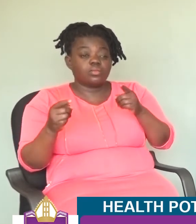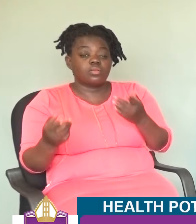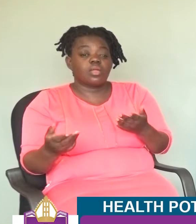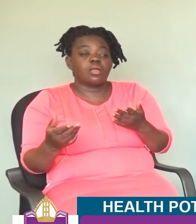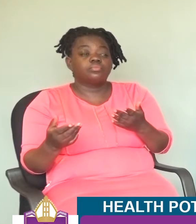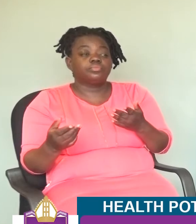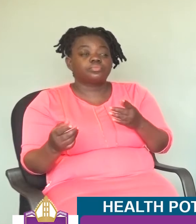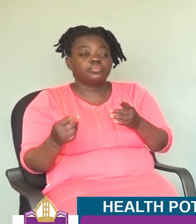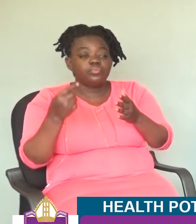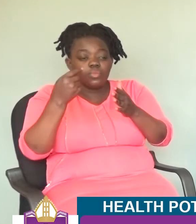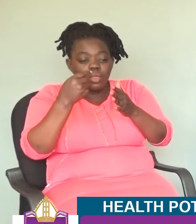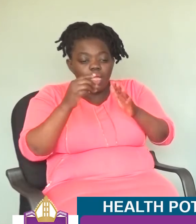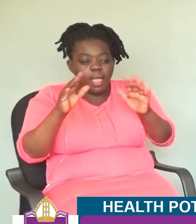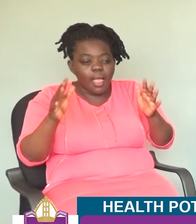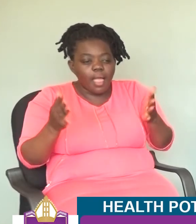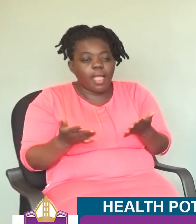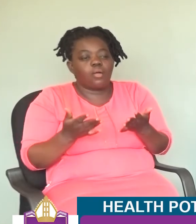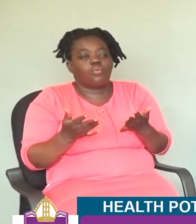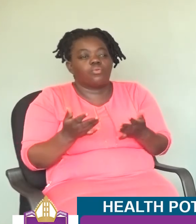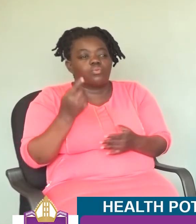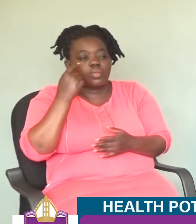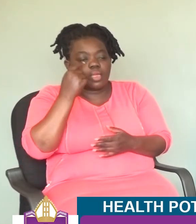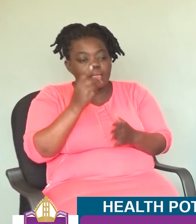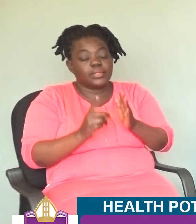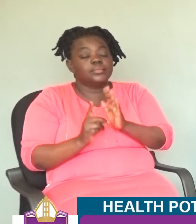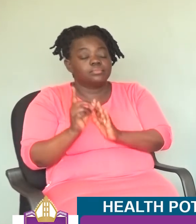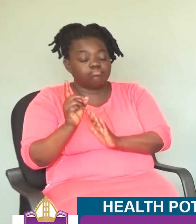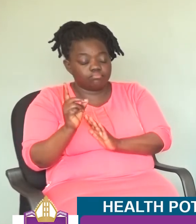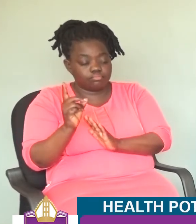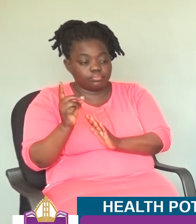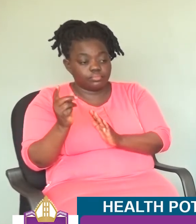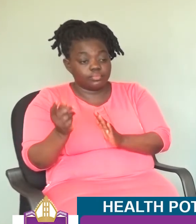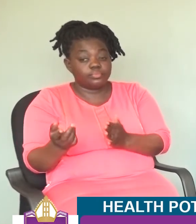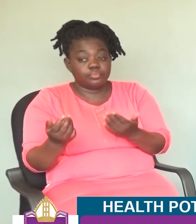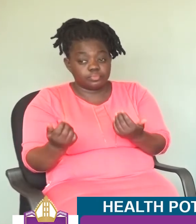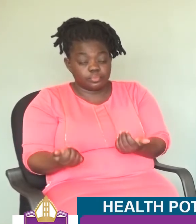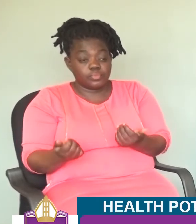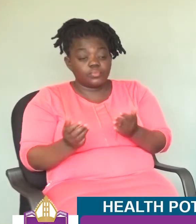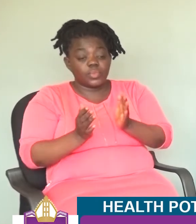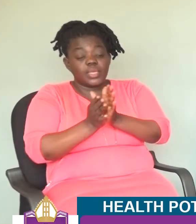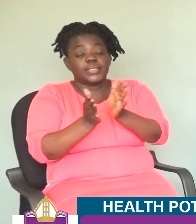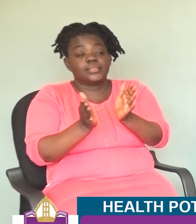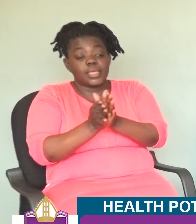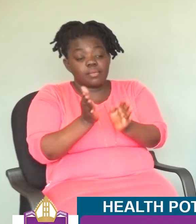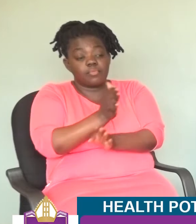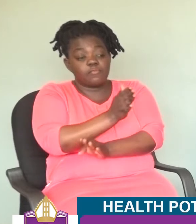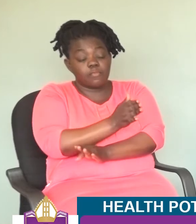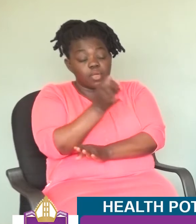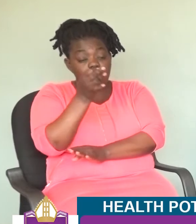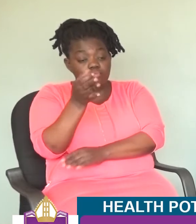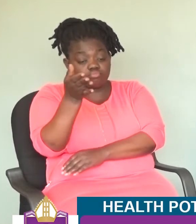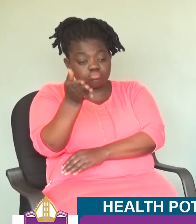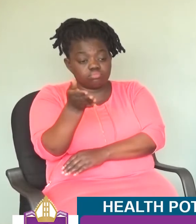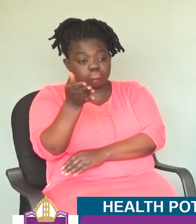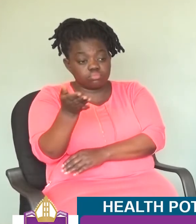about how will the eye develop? Yes. So the things I enumerated earlier, if they are there,